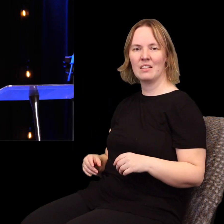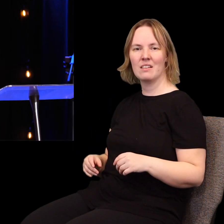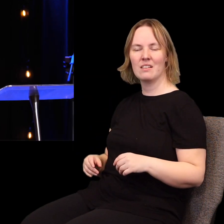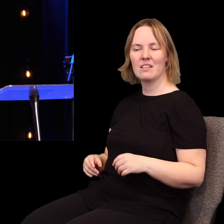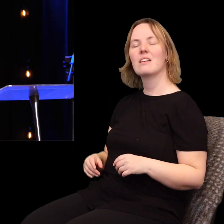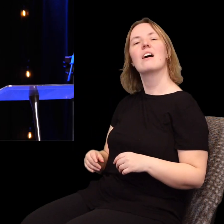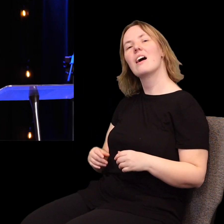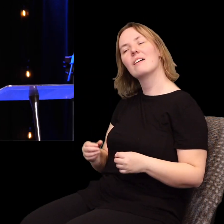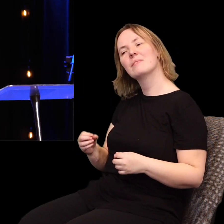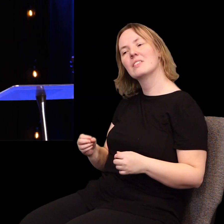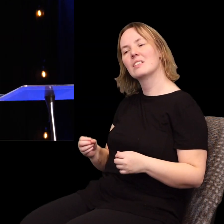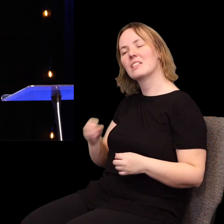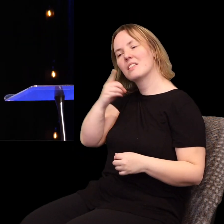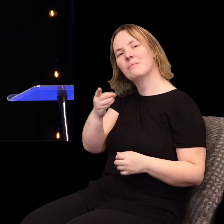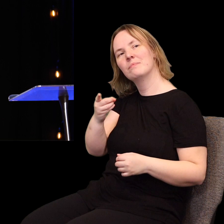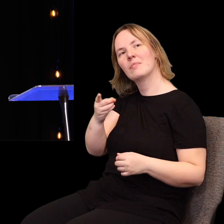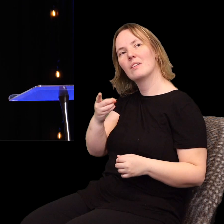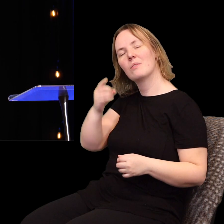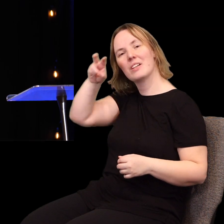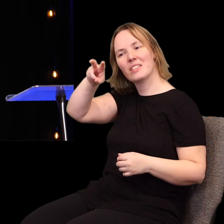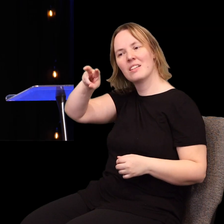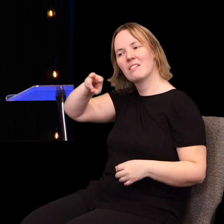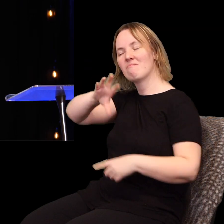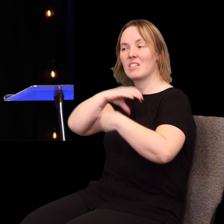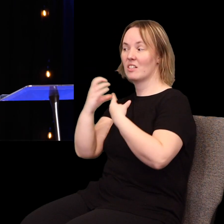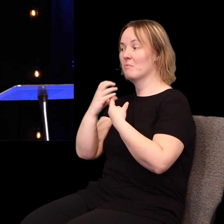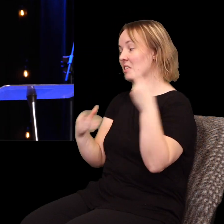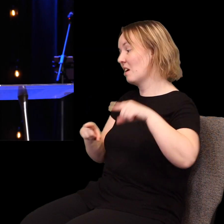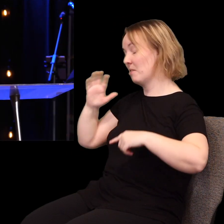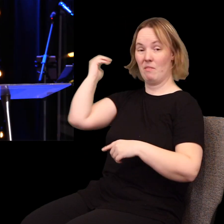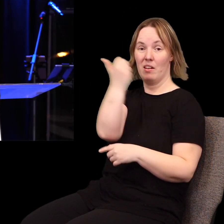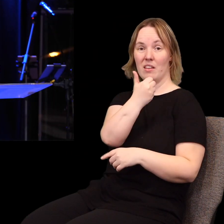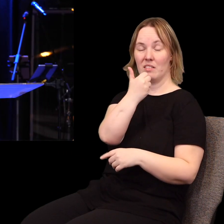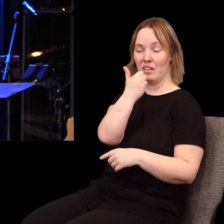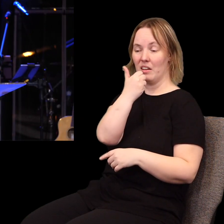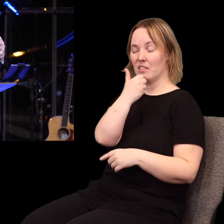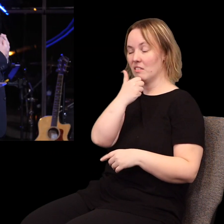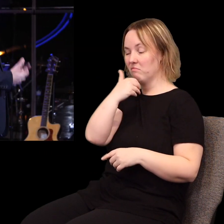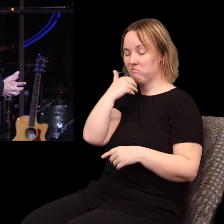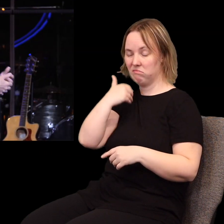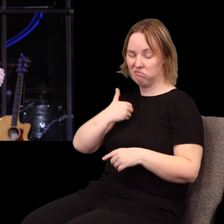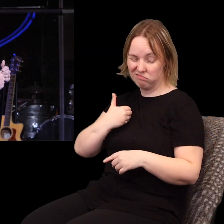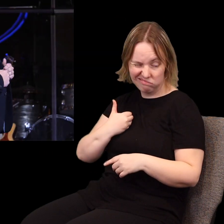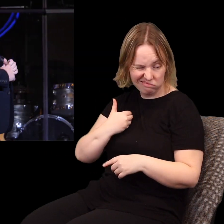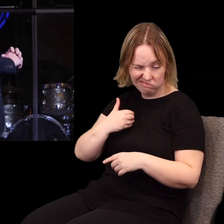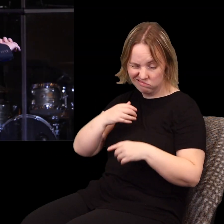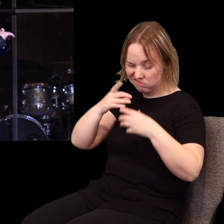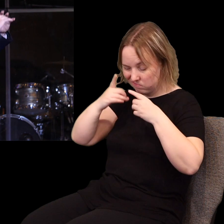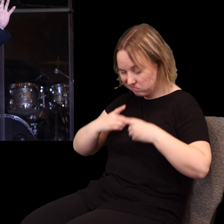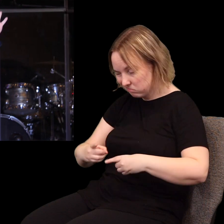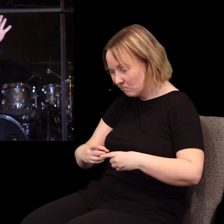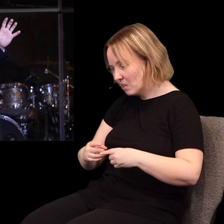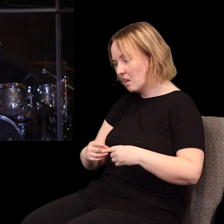bit of a rabbit trail here, but let me just say this very quickly. I think it ties into the days we're in. We can see the circumstances going on around us and just be discouraged. Just